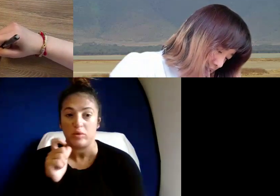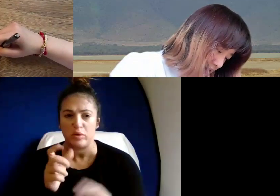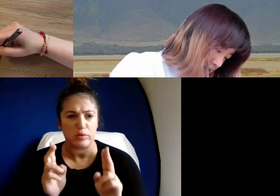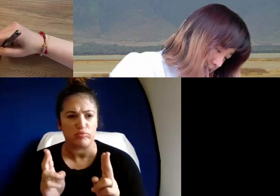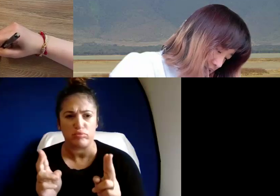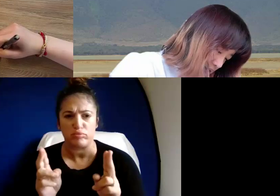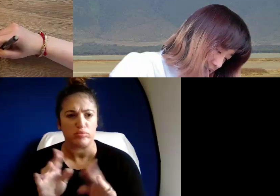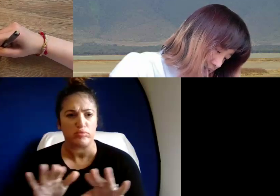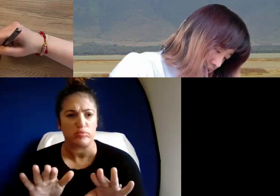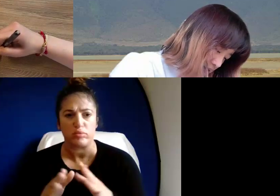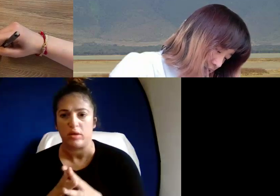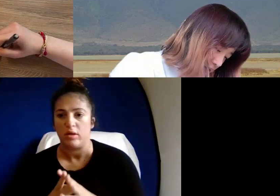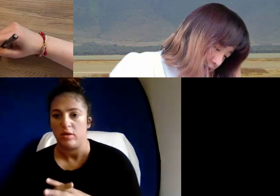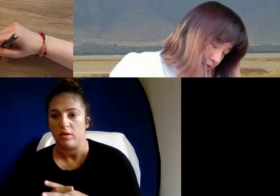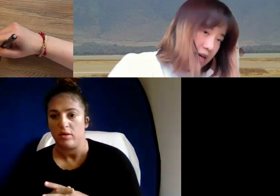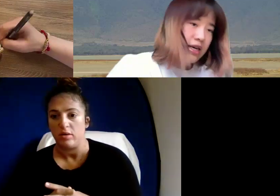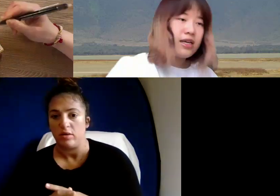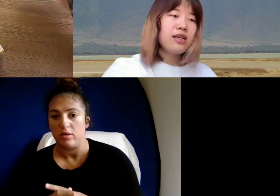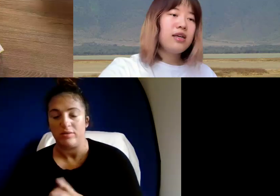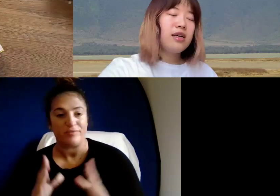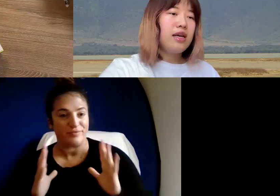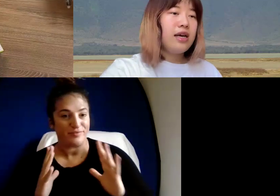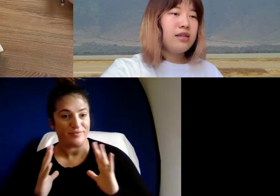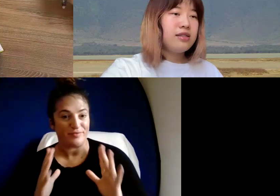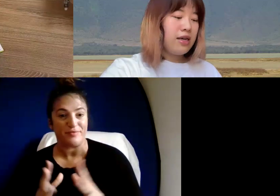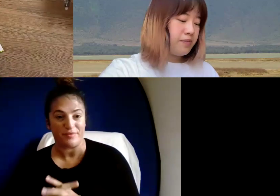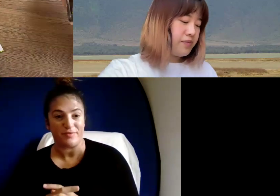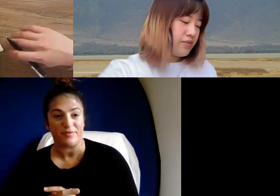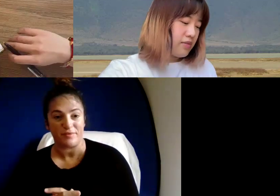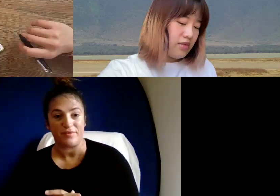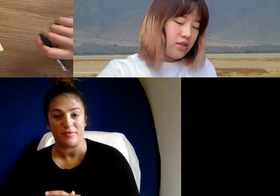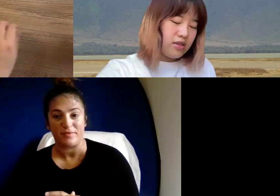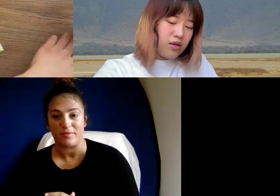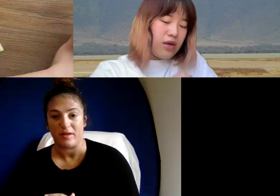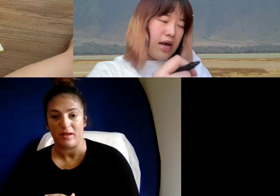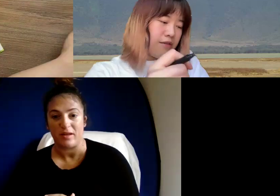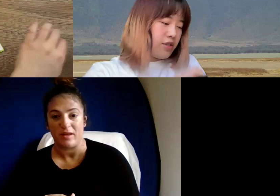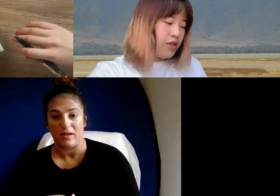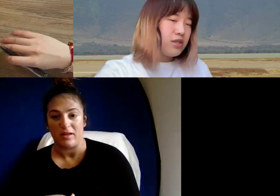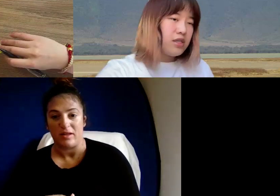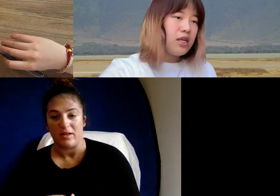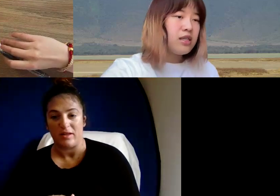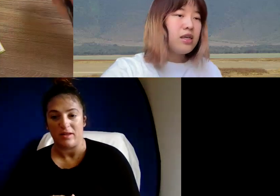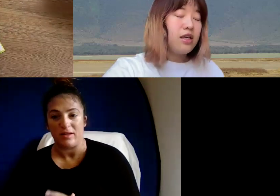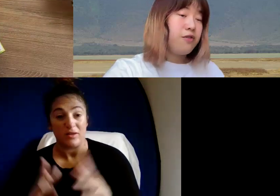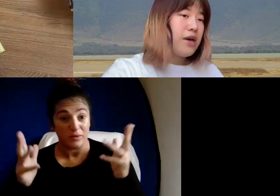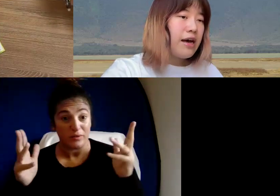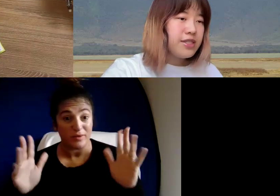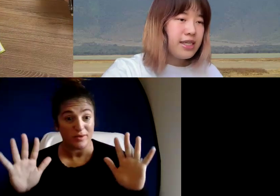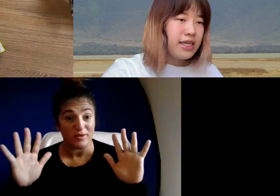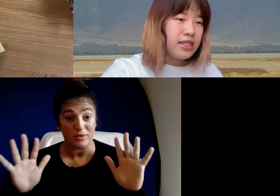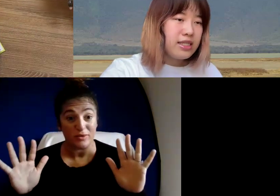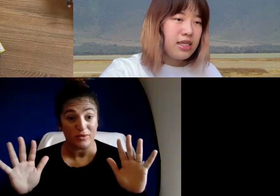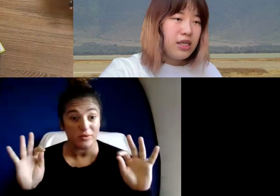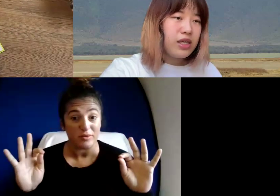it. It's totally fine. And so after you're done, if you